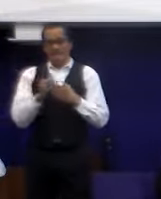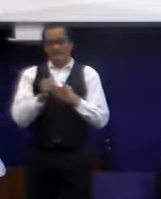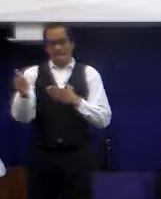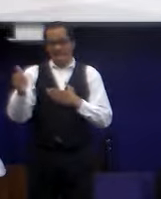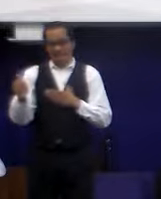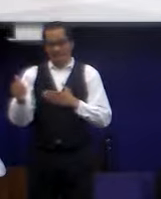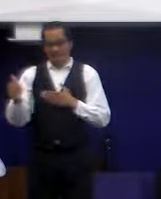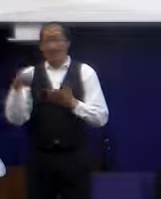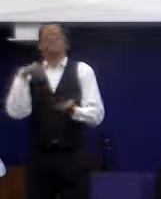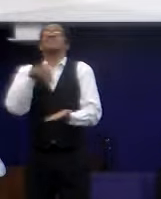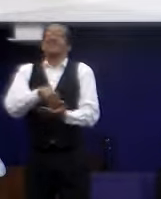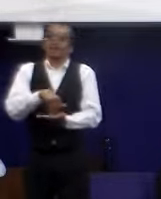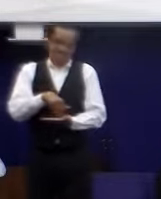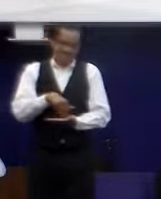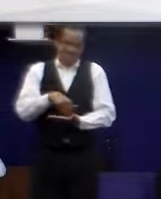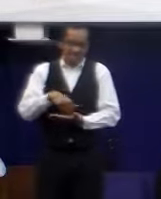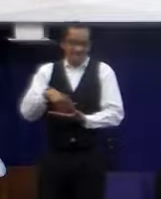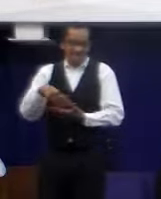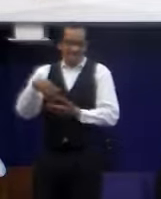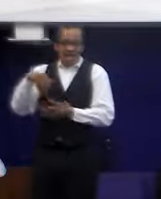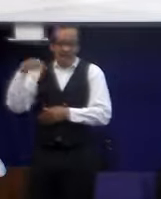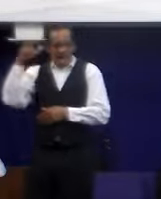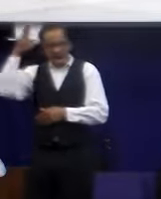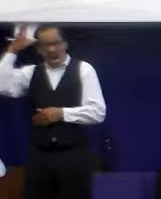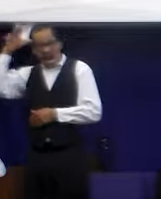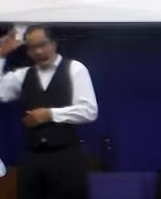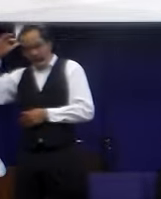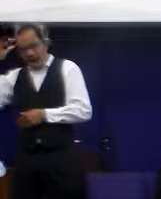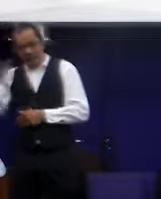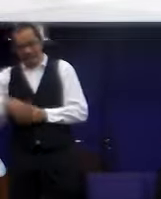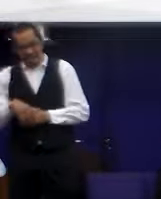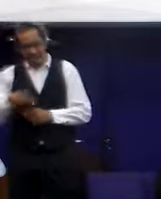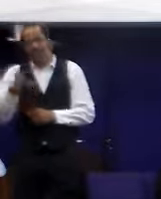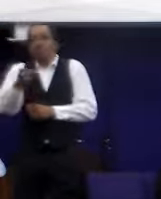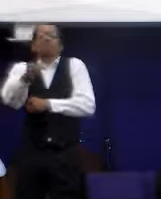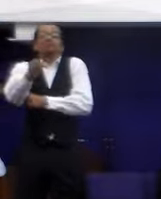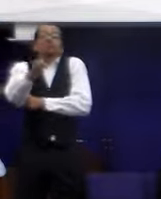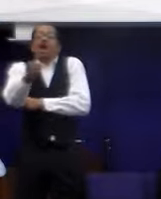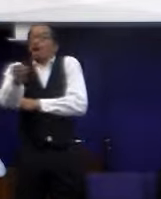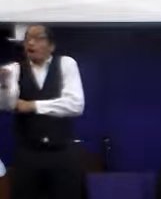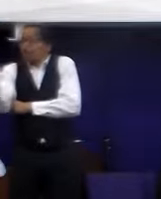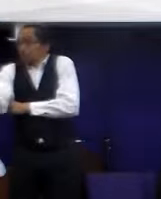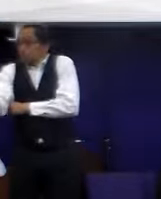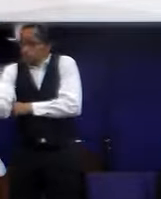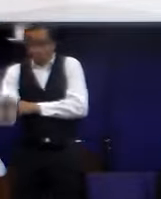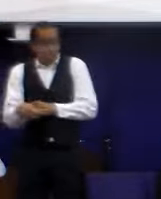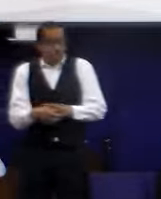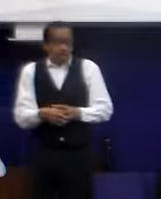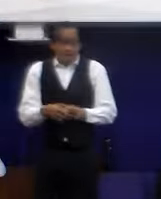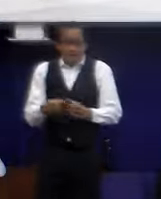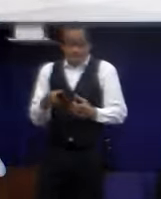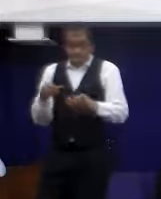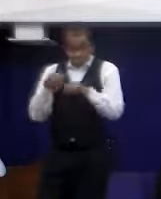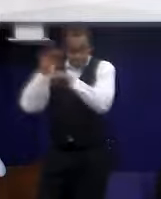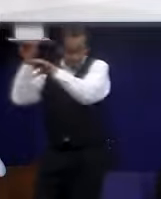him. Amen. Hallelujah. That David mentioned the message so often. that the